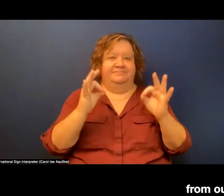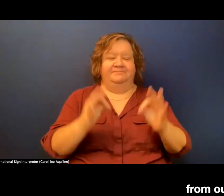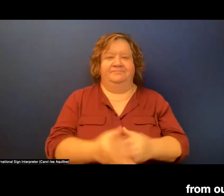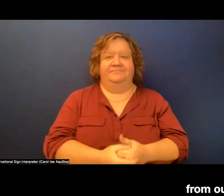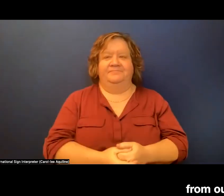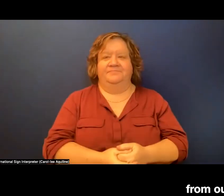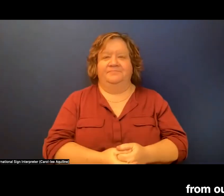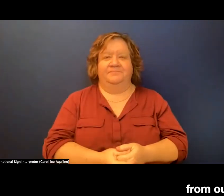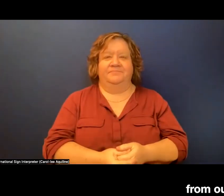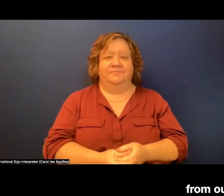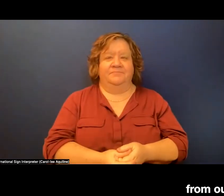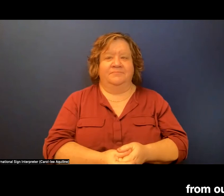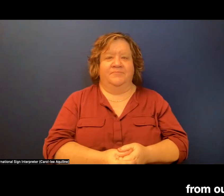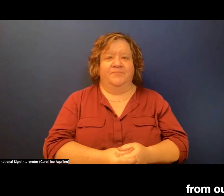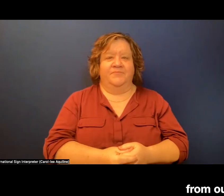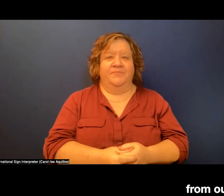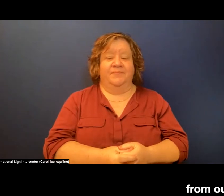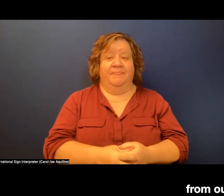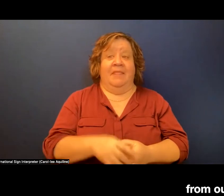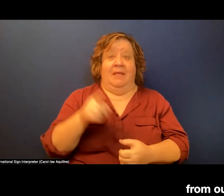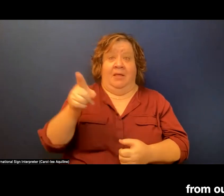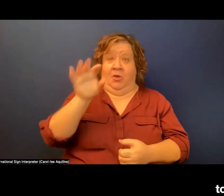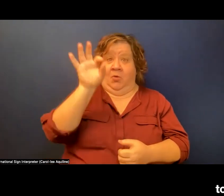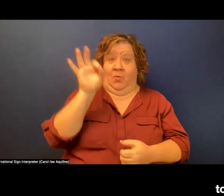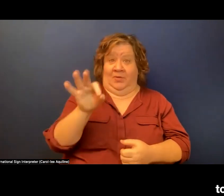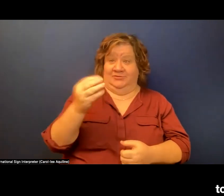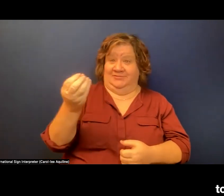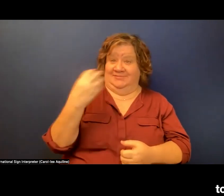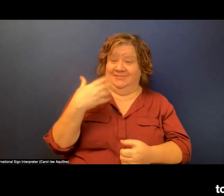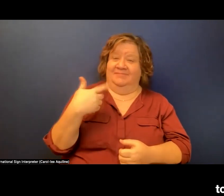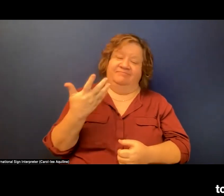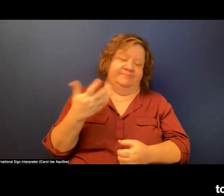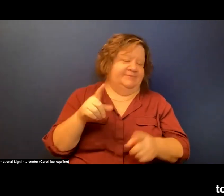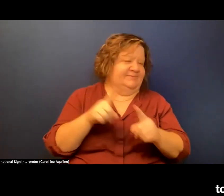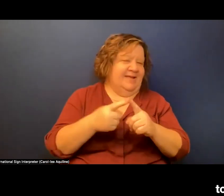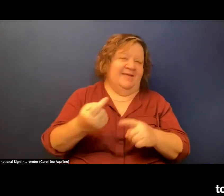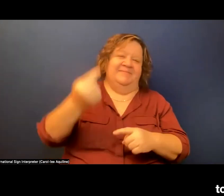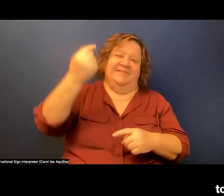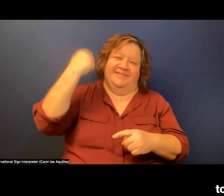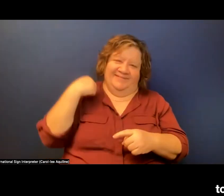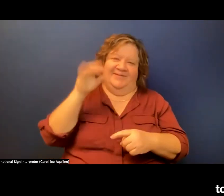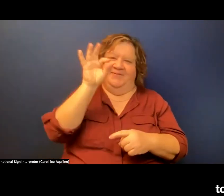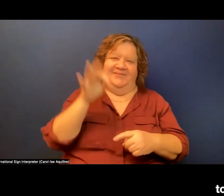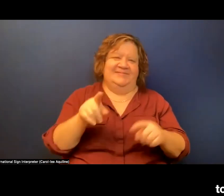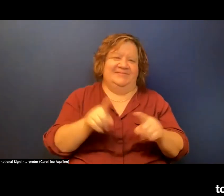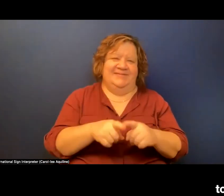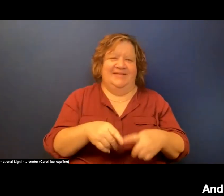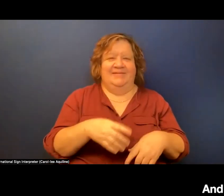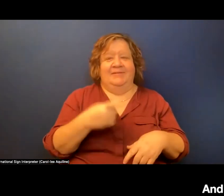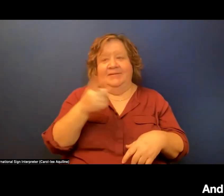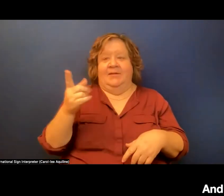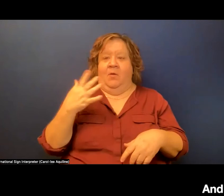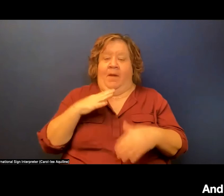heard from our consultations, is the need for more funding to go direct to smaller